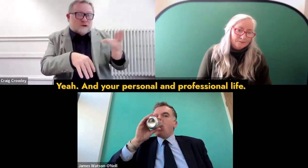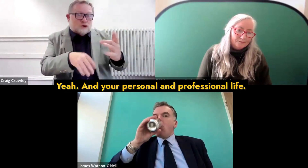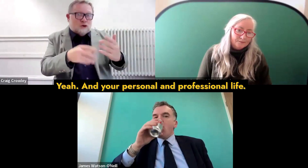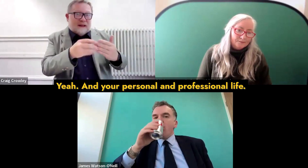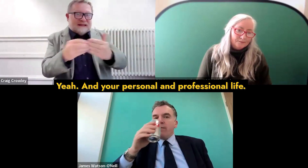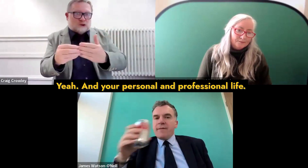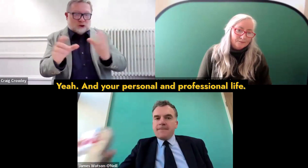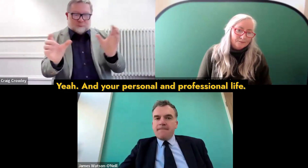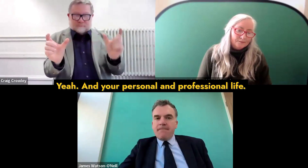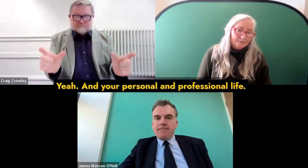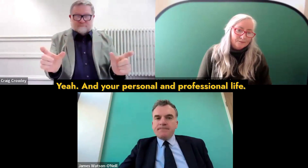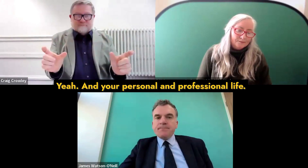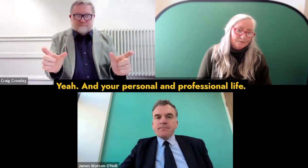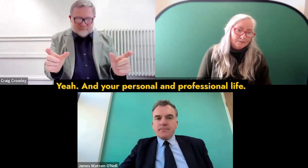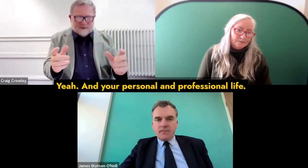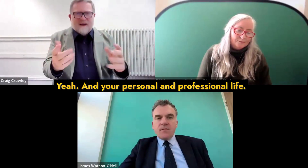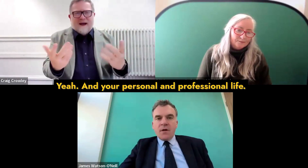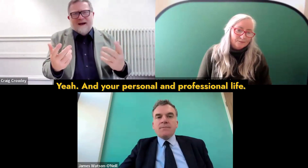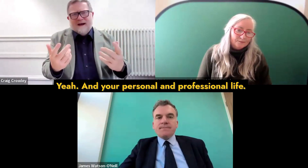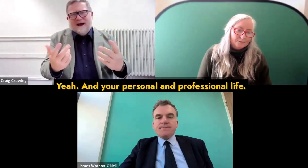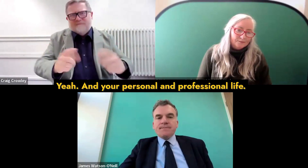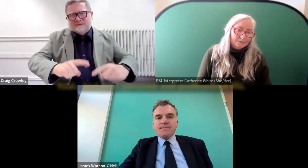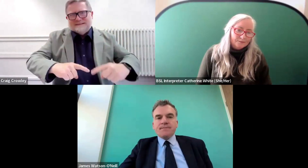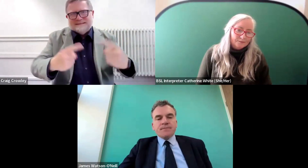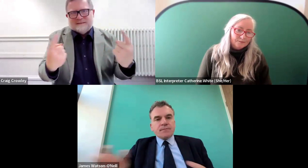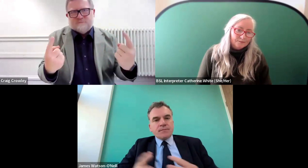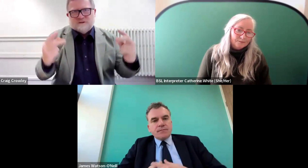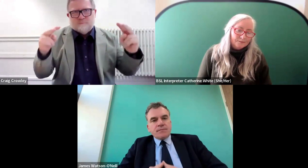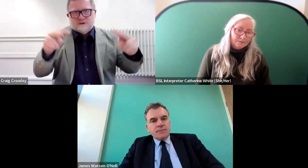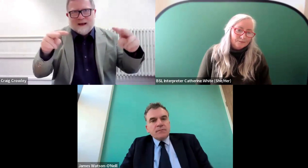Yeah, and your personal and professional life,